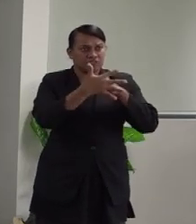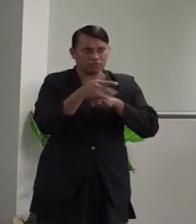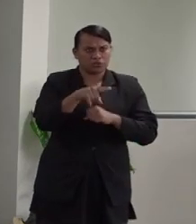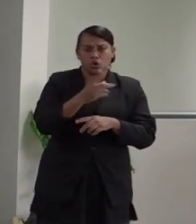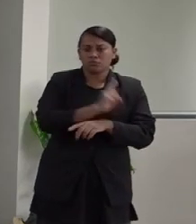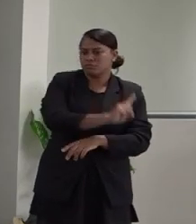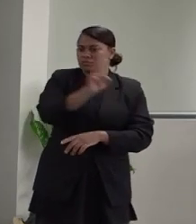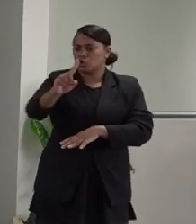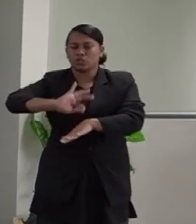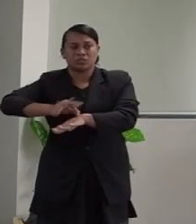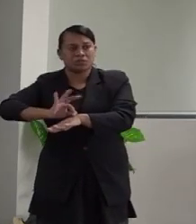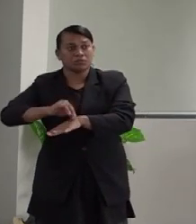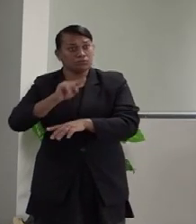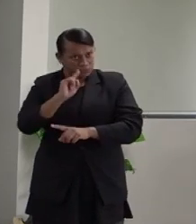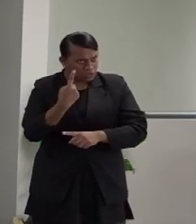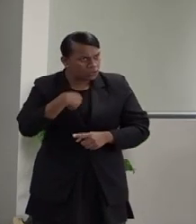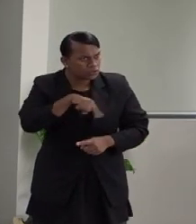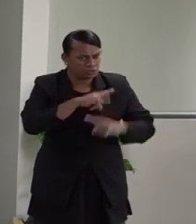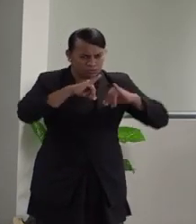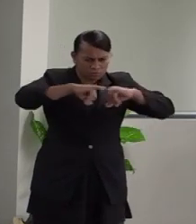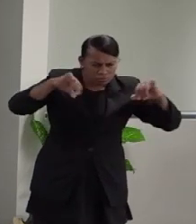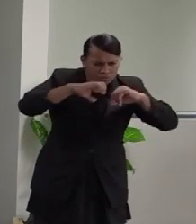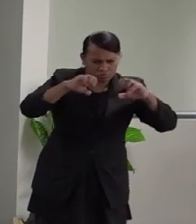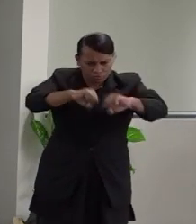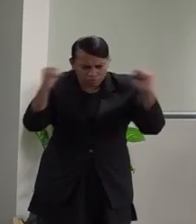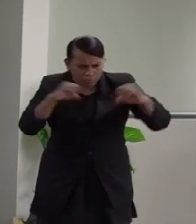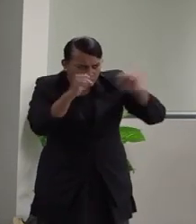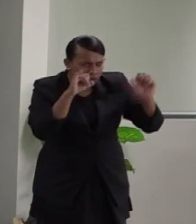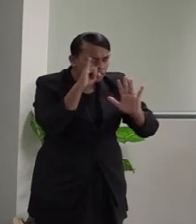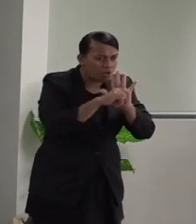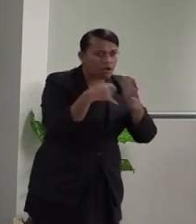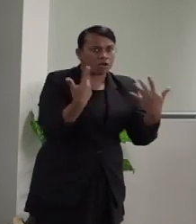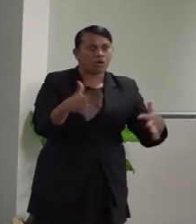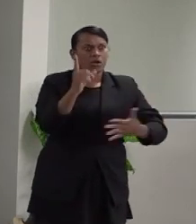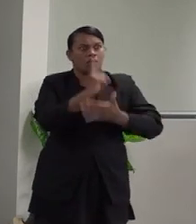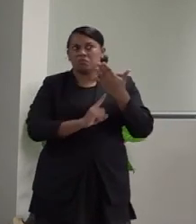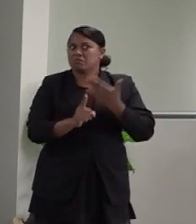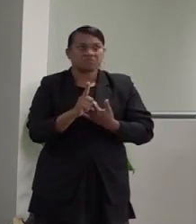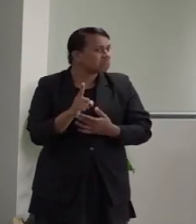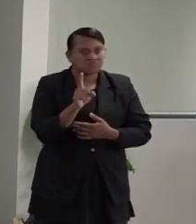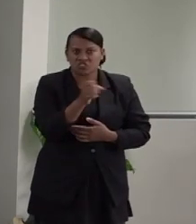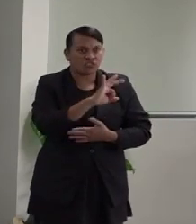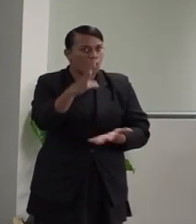Subsequent investigations revealed that unfortunately, we were not given the full story.